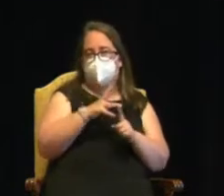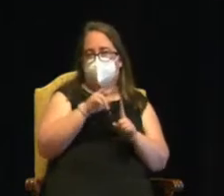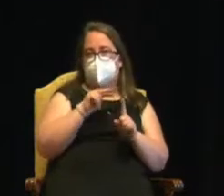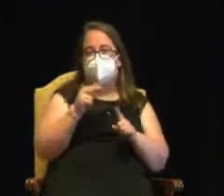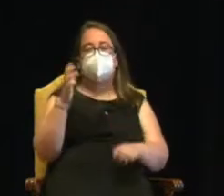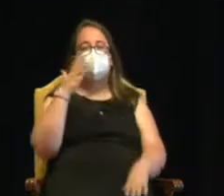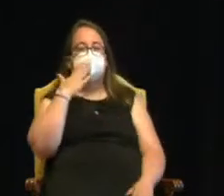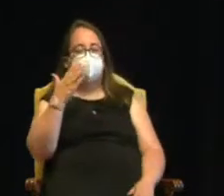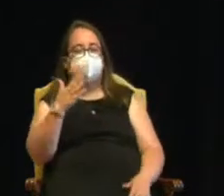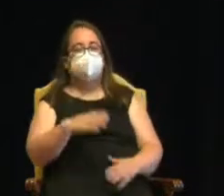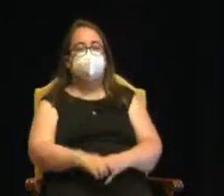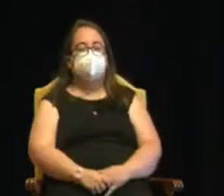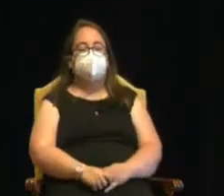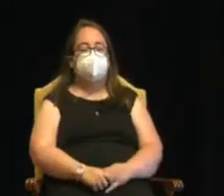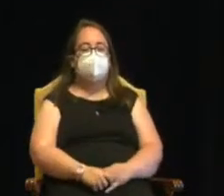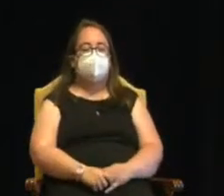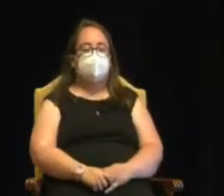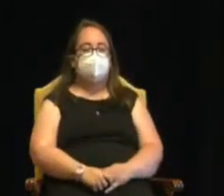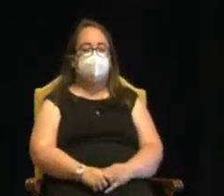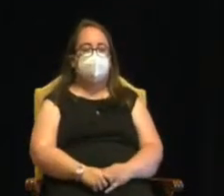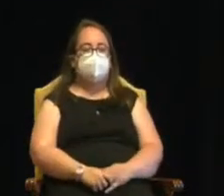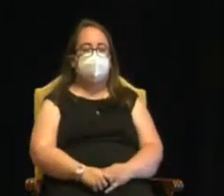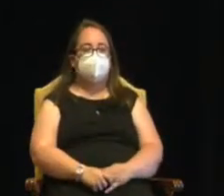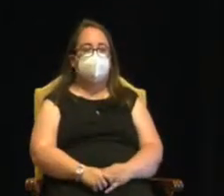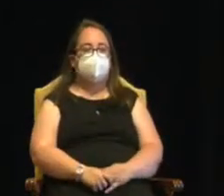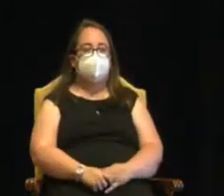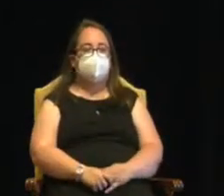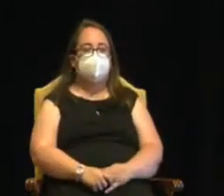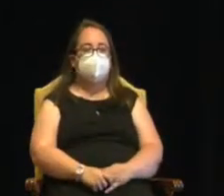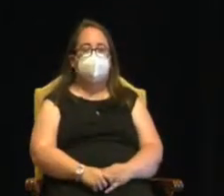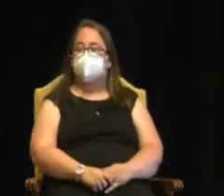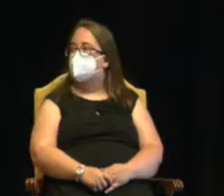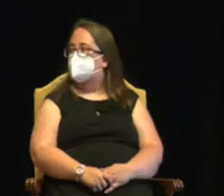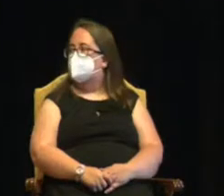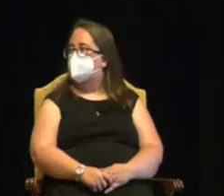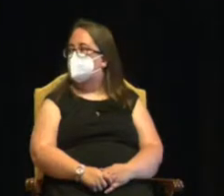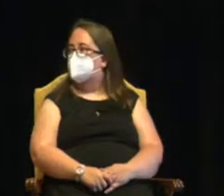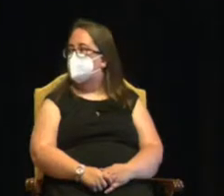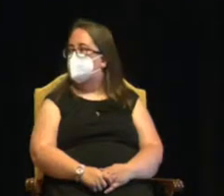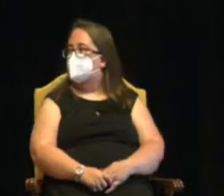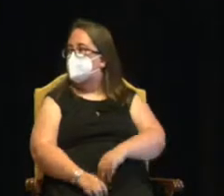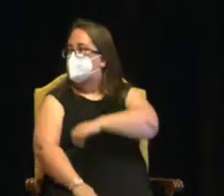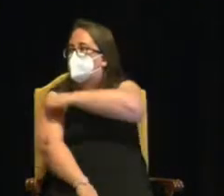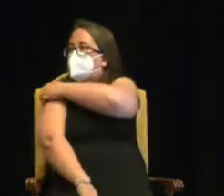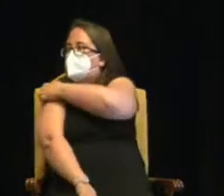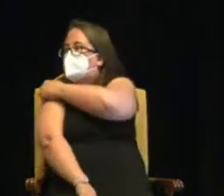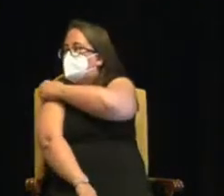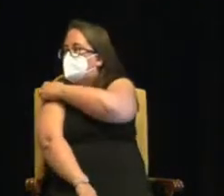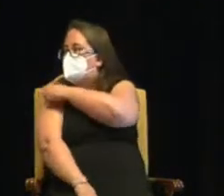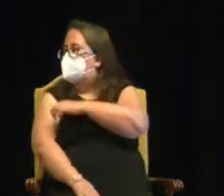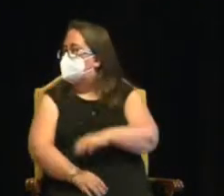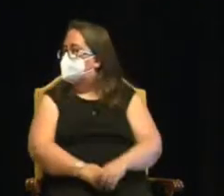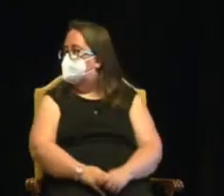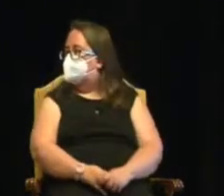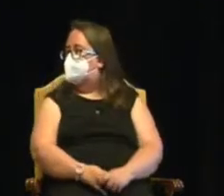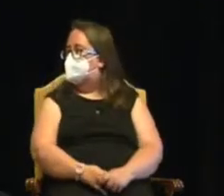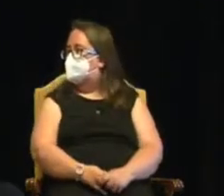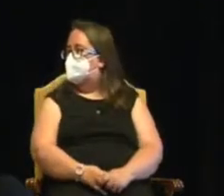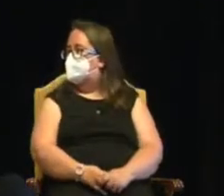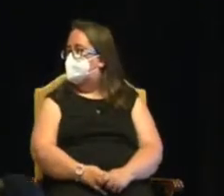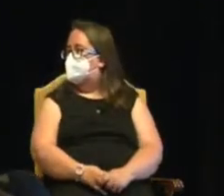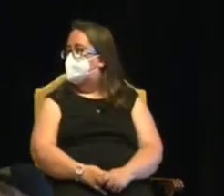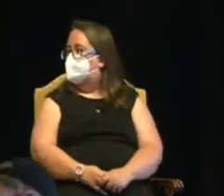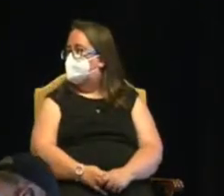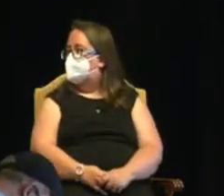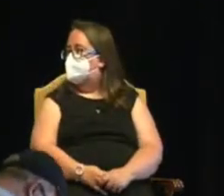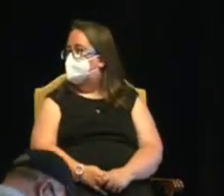Thank you. And thank you. Thank you very much. Okay, you're gonna go up with another question. Okay. Yeah. Bless your heart. And